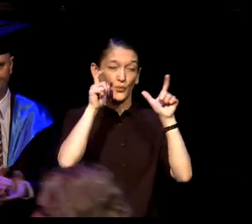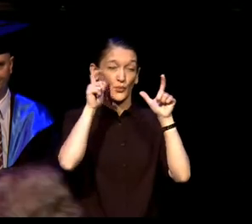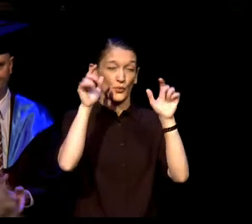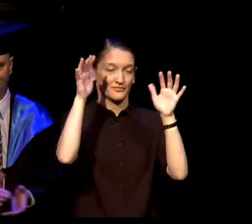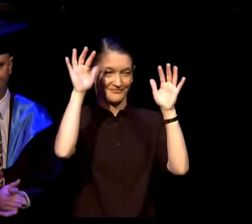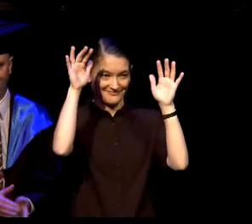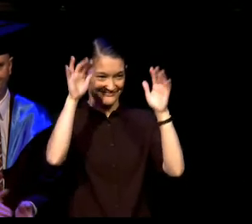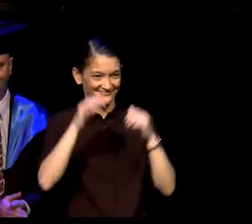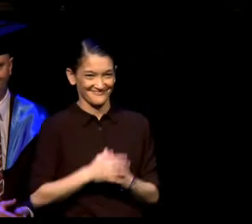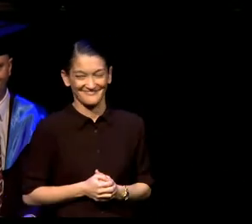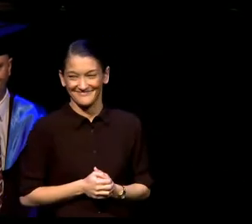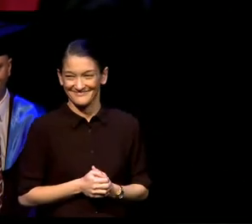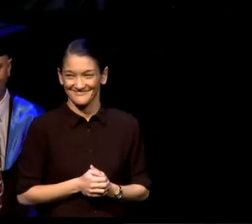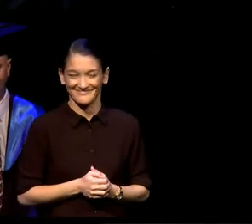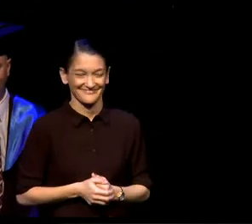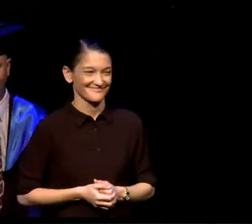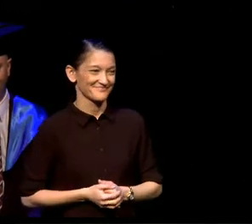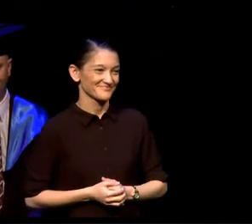Please join me in congratulating them.